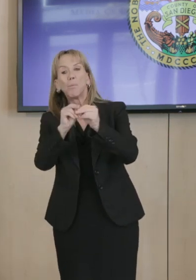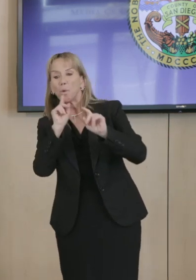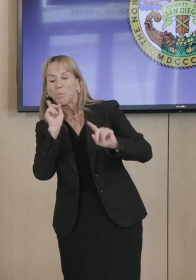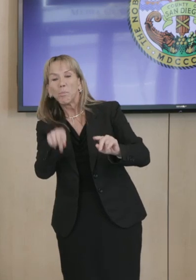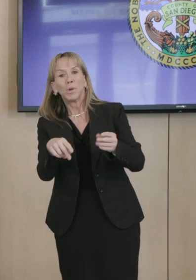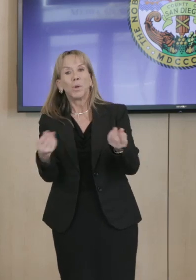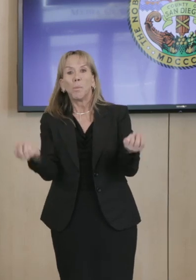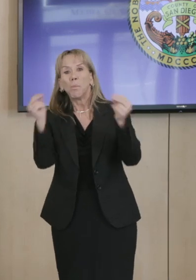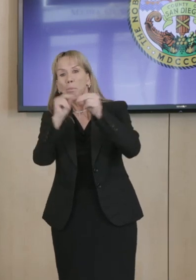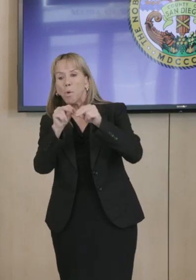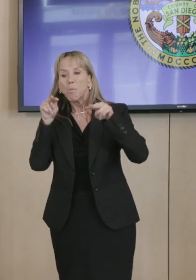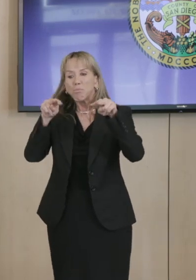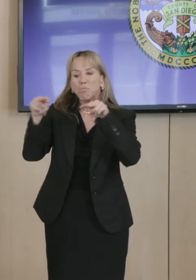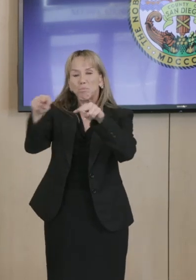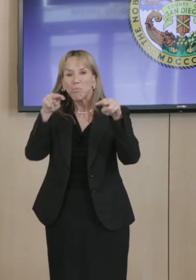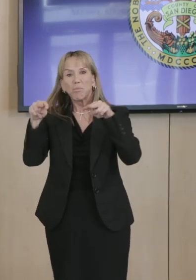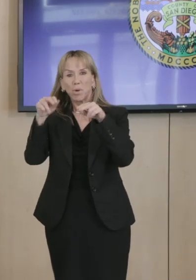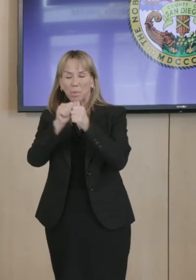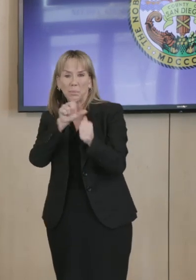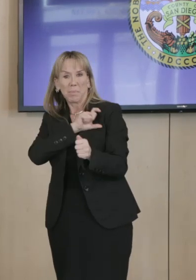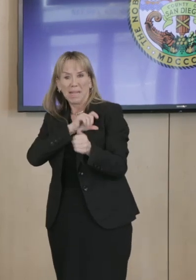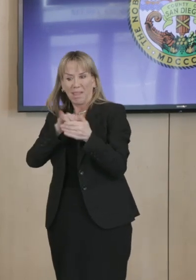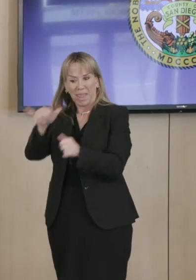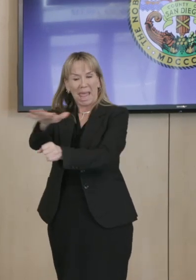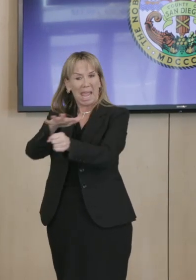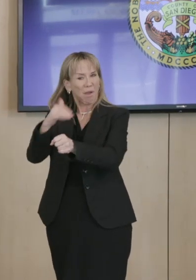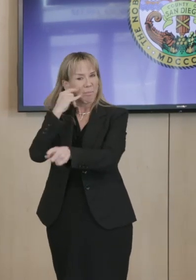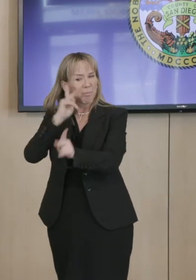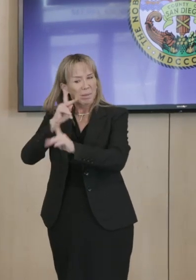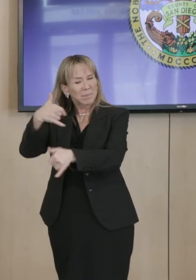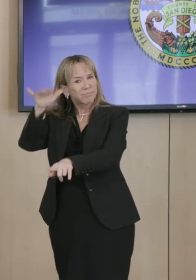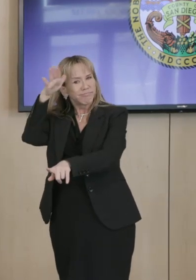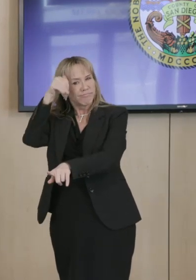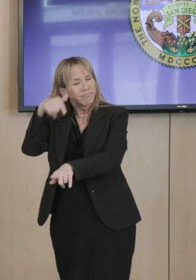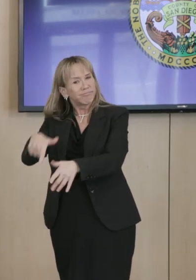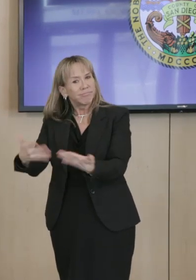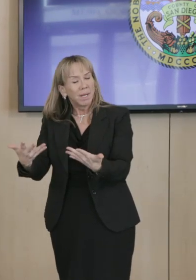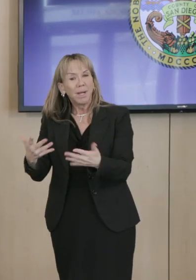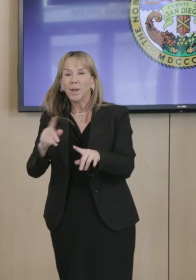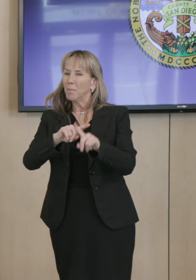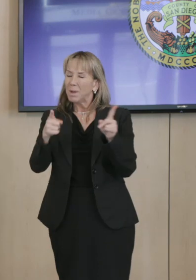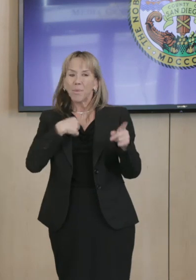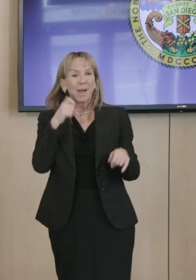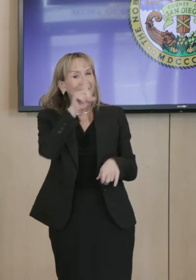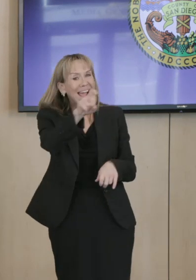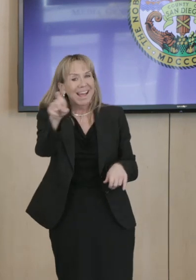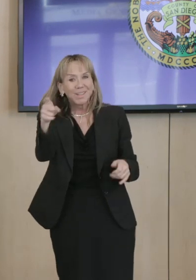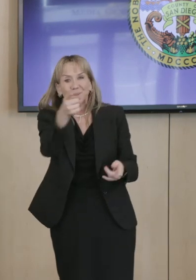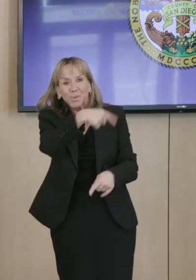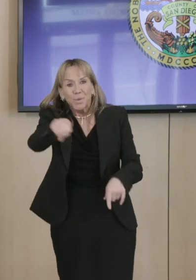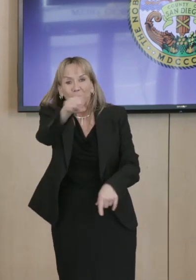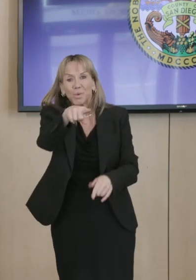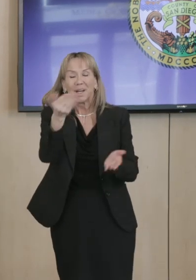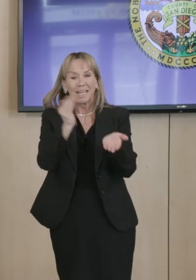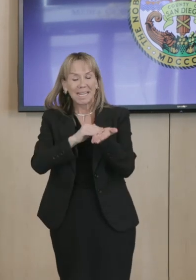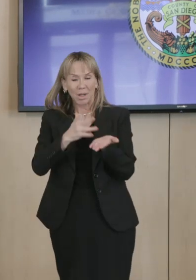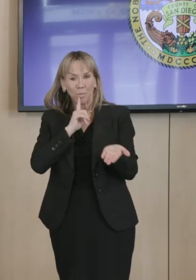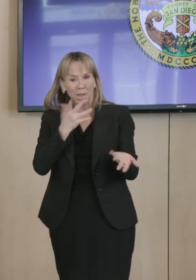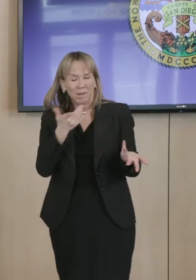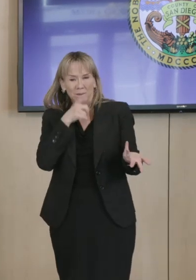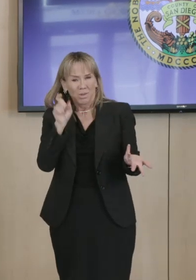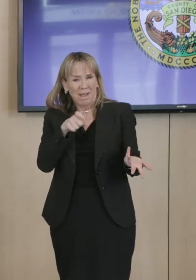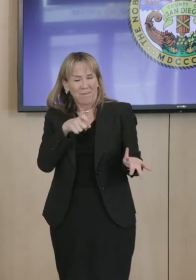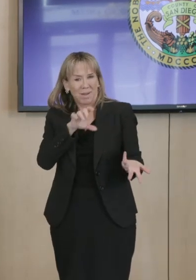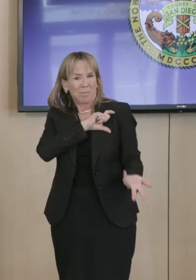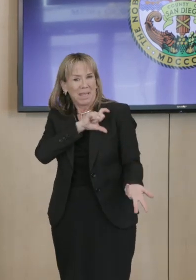policing of those areas. But we really are asking the public that it should not require law enforcement to get you to do the